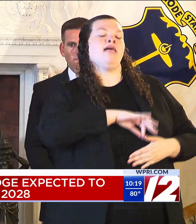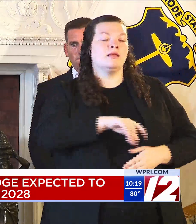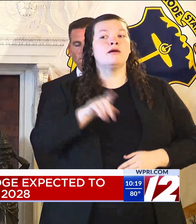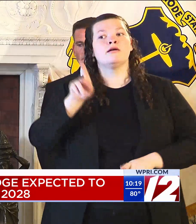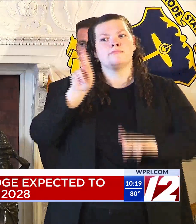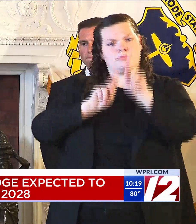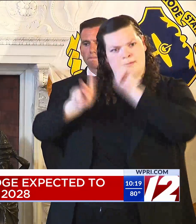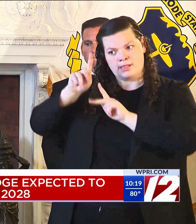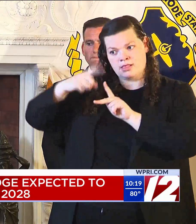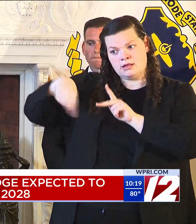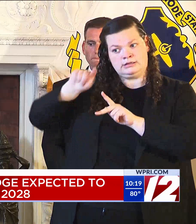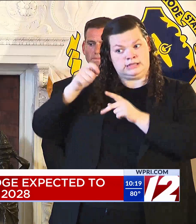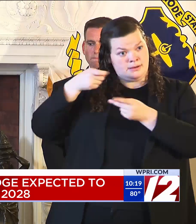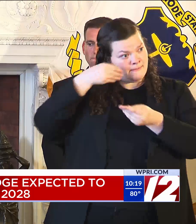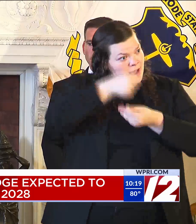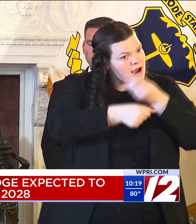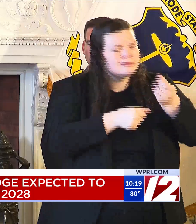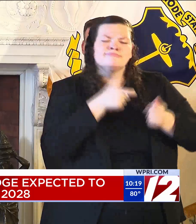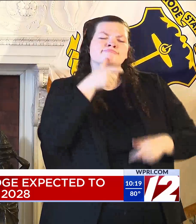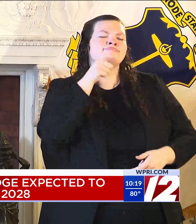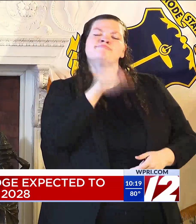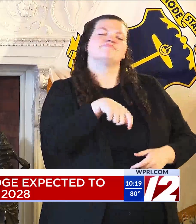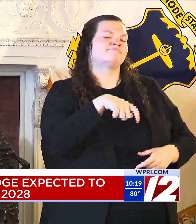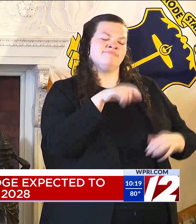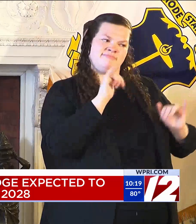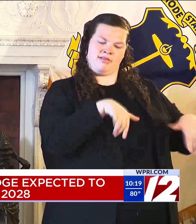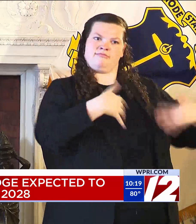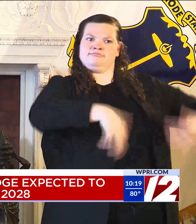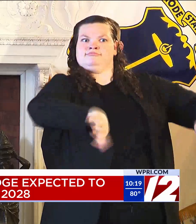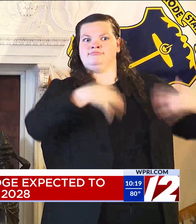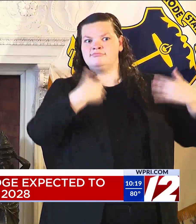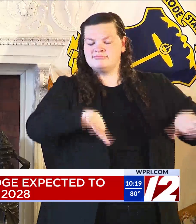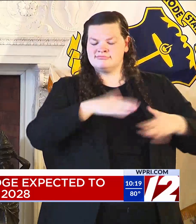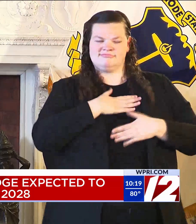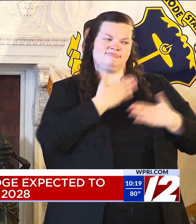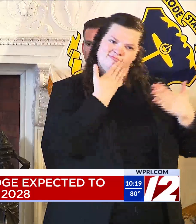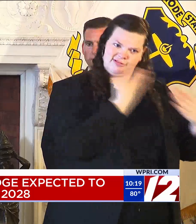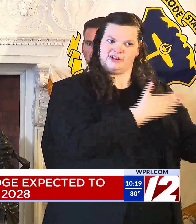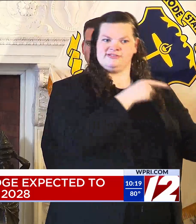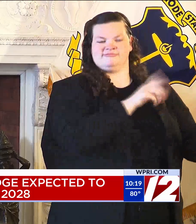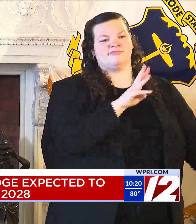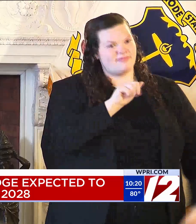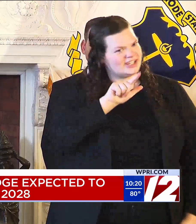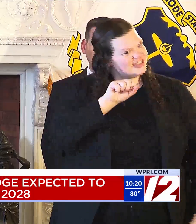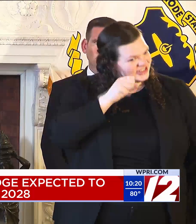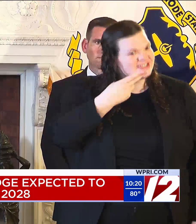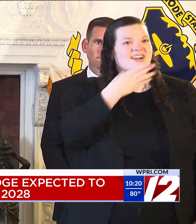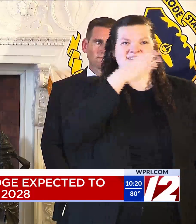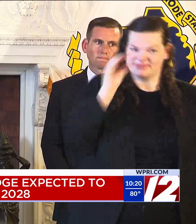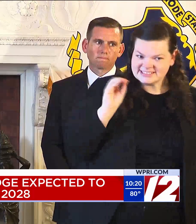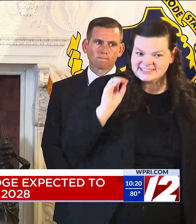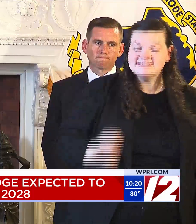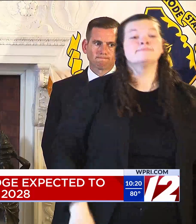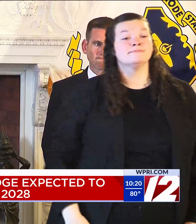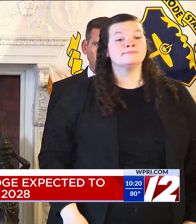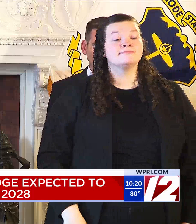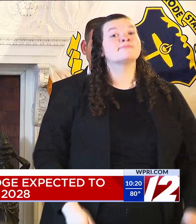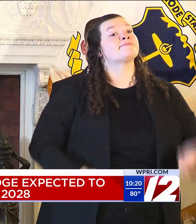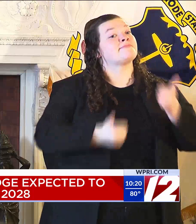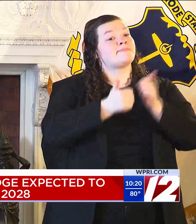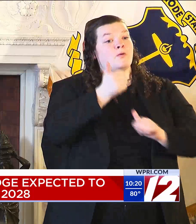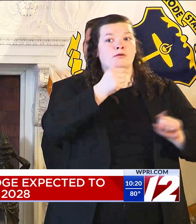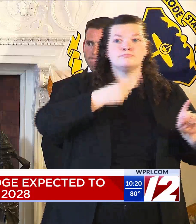As most people in this room know, we issued a request for information last summer.